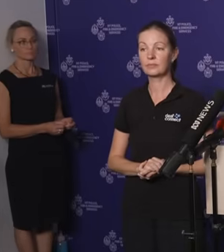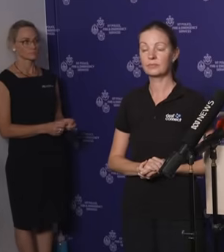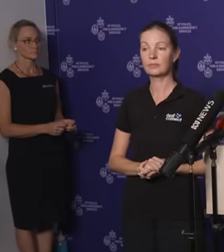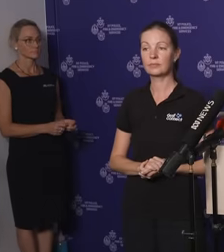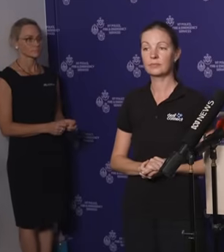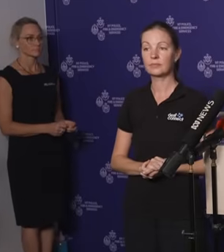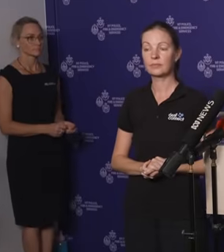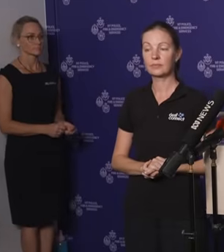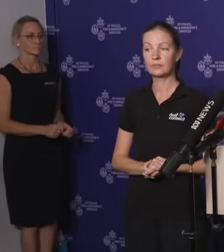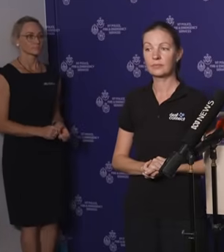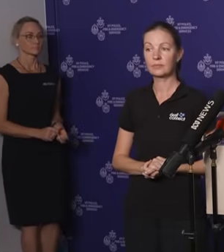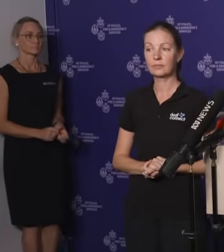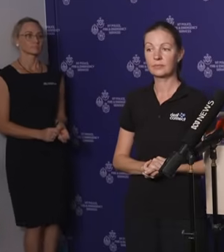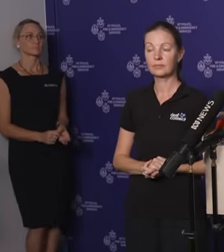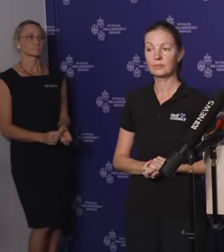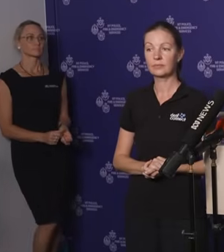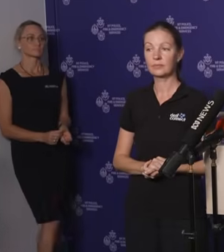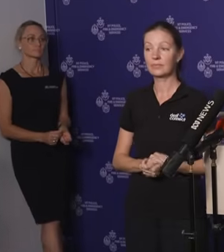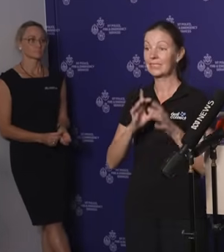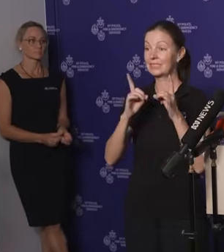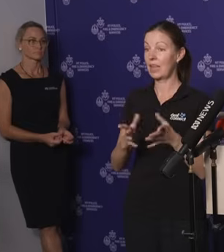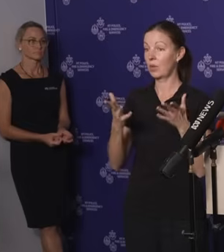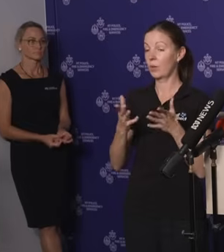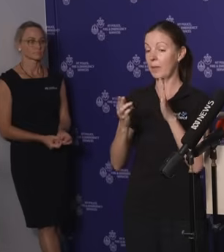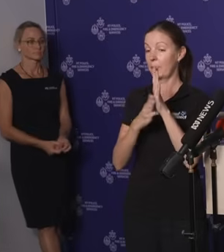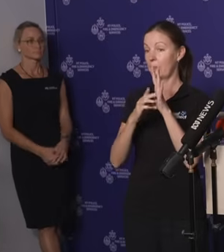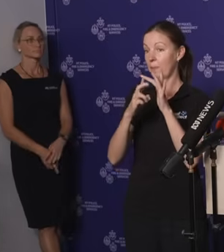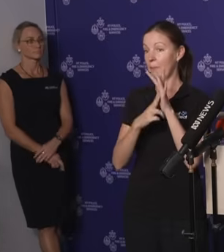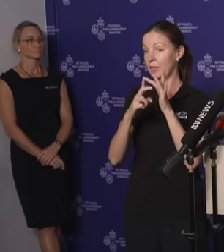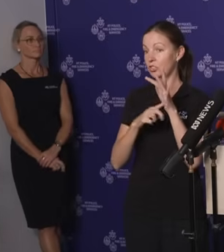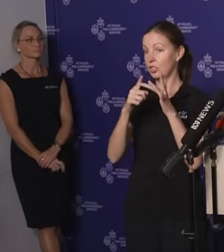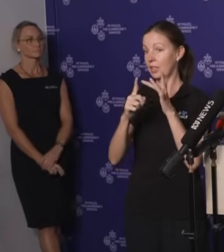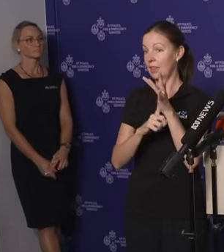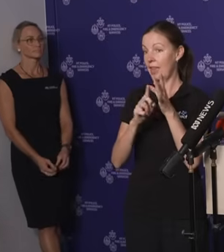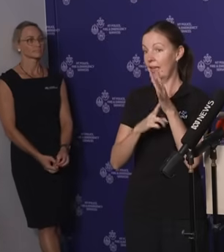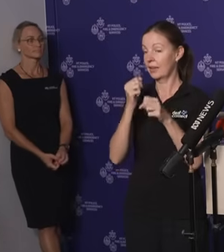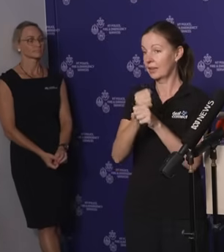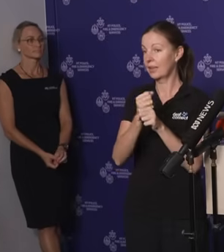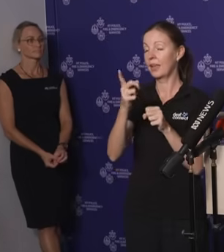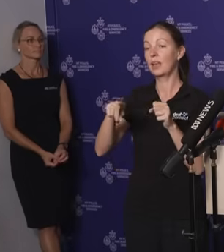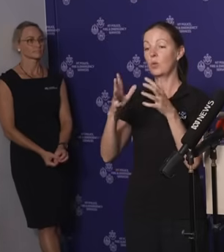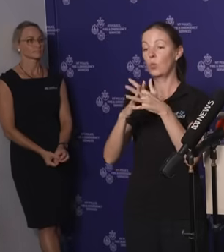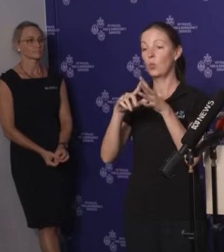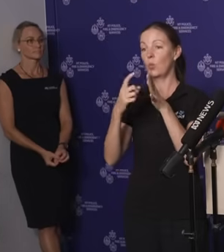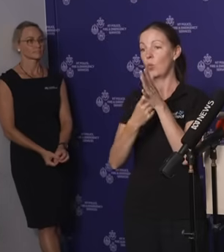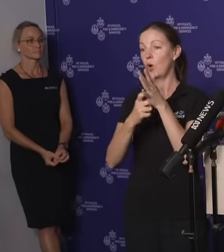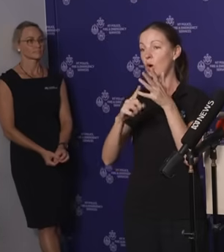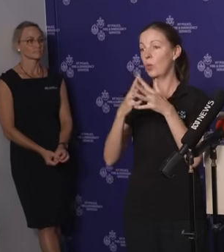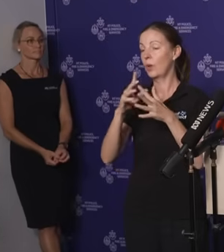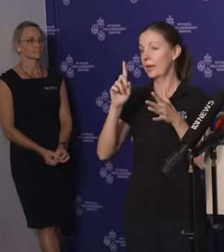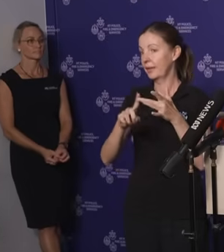Tagama, Opera Tagama. Starting with Minjalang and Warrawee. Aragamara from Minjilangamda